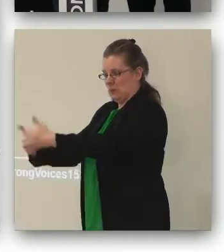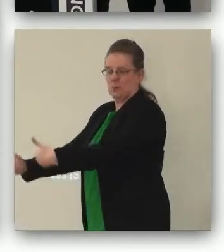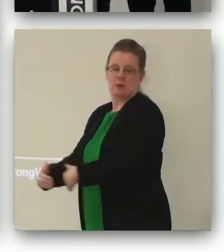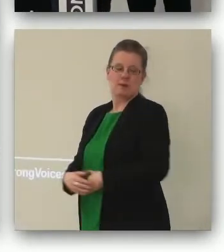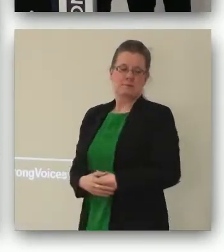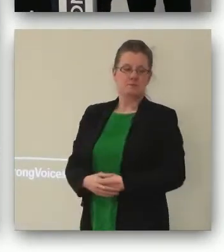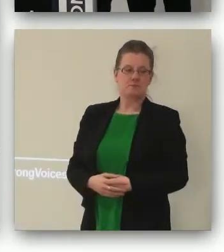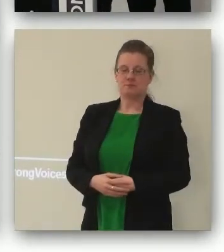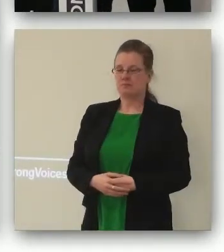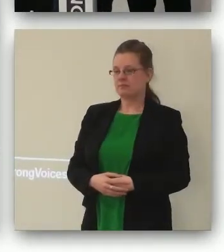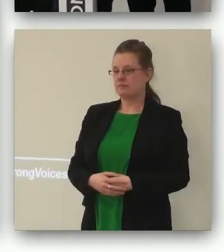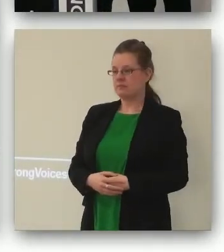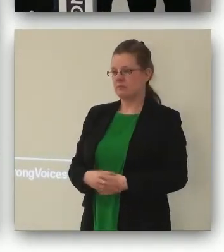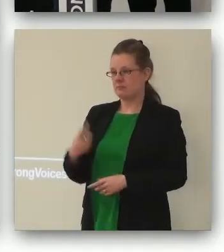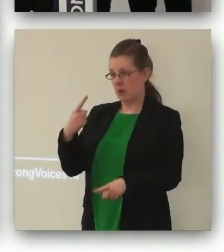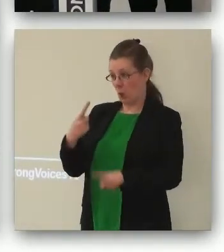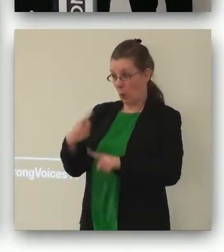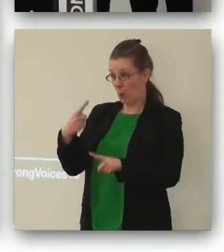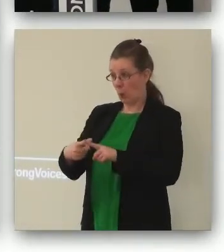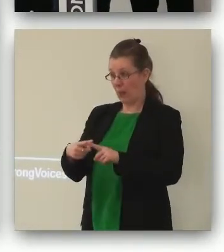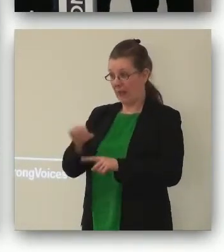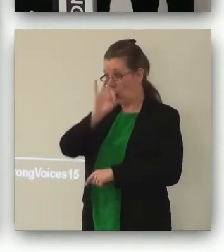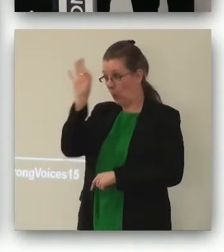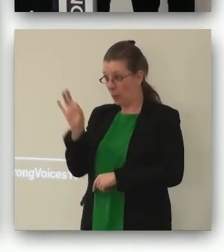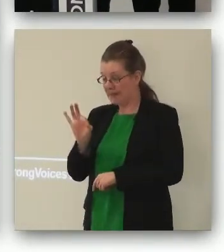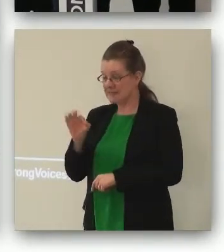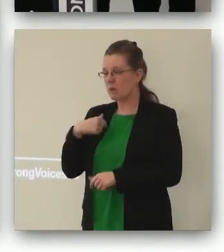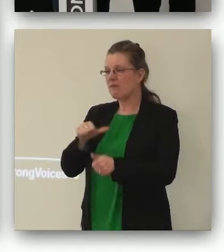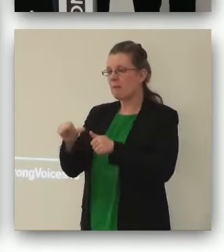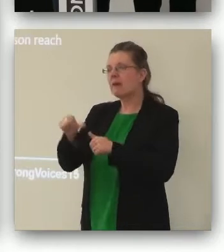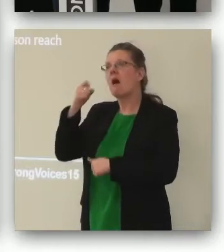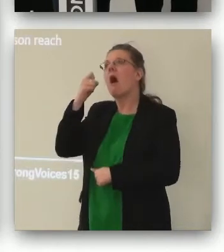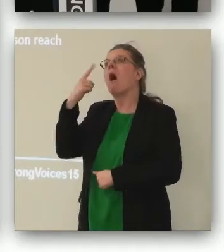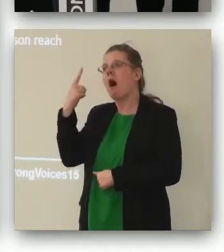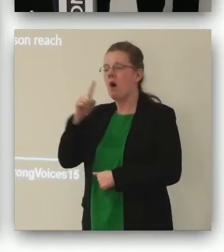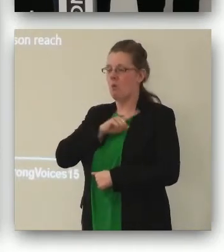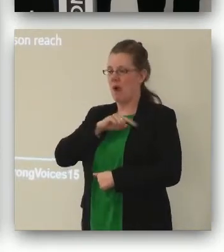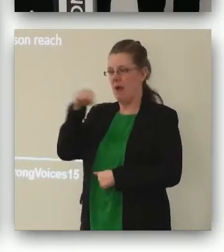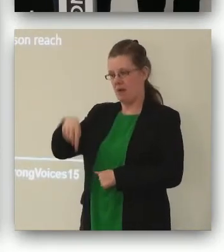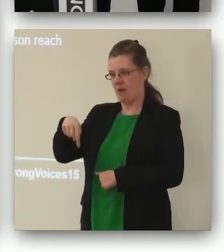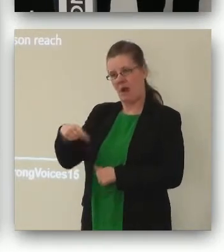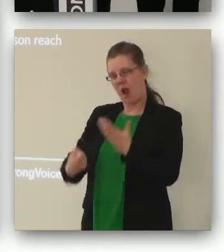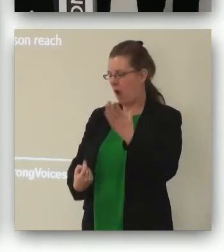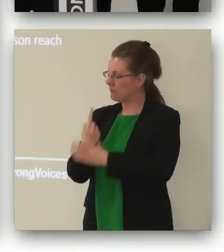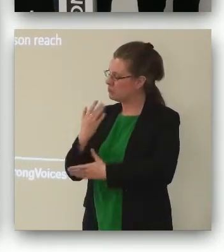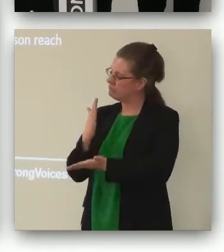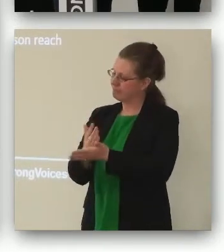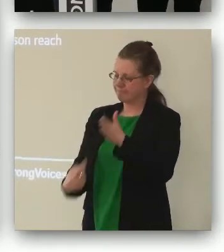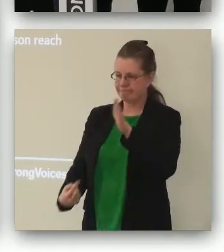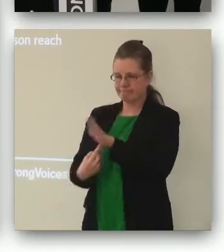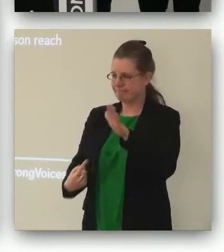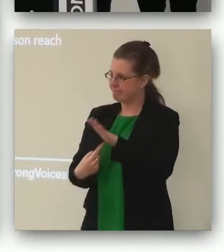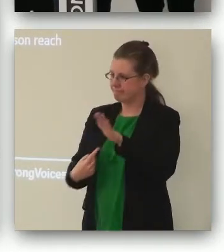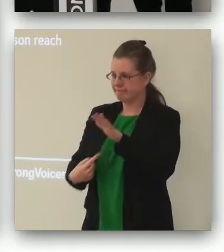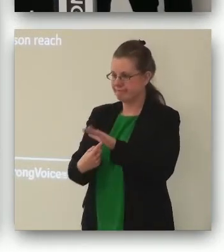Okay, so hopefully from that quiz, we have a better understanding of why these opportunities are so important to